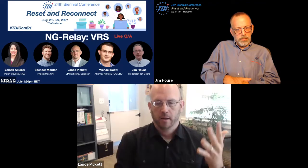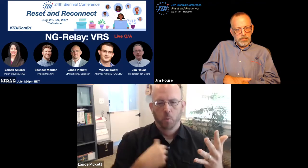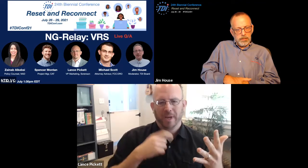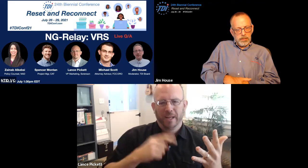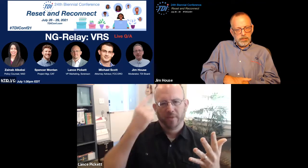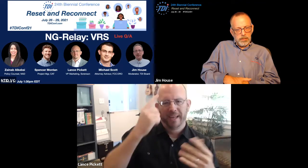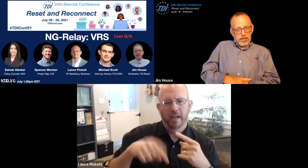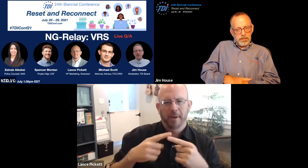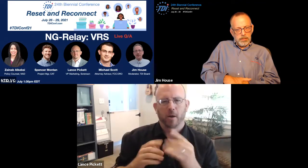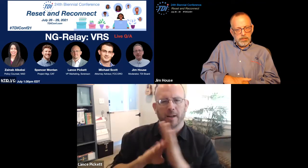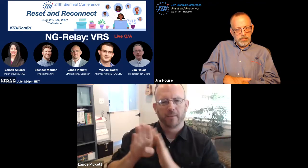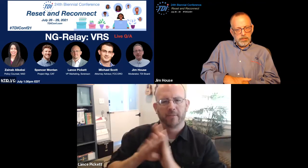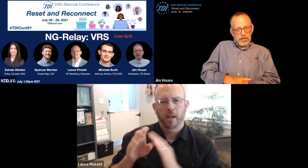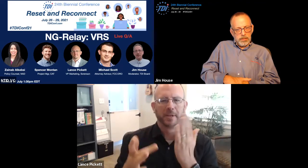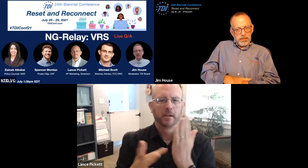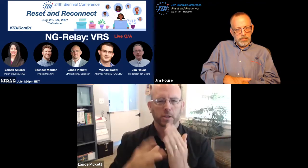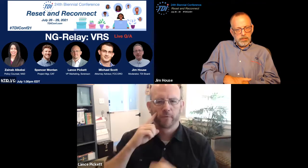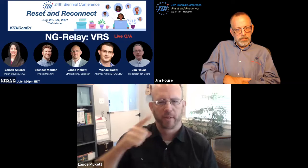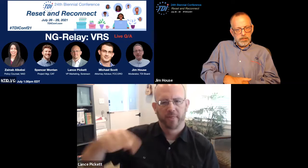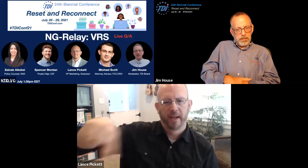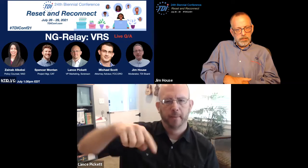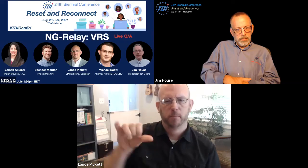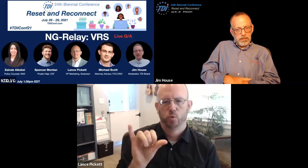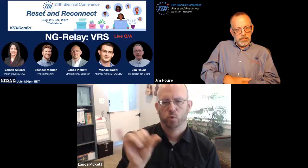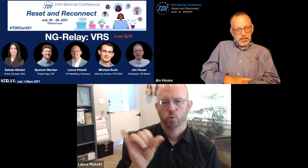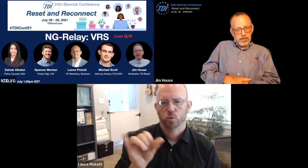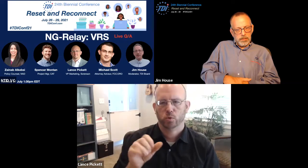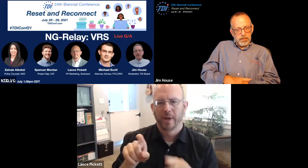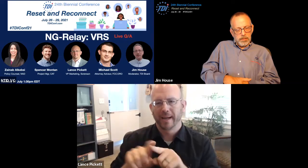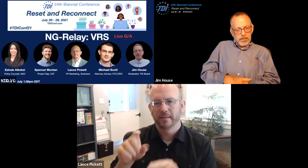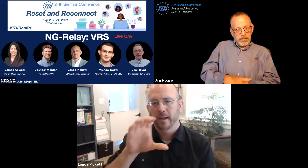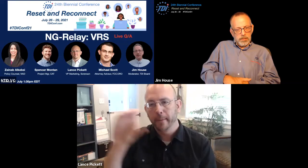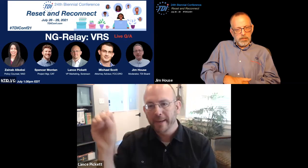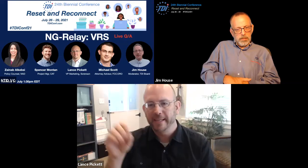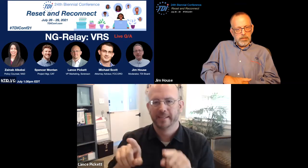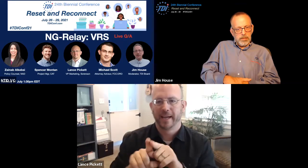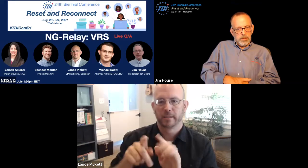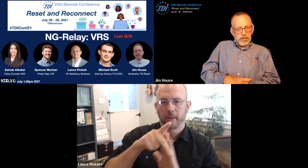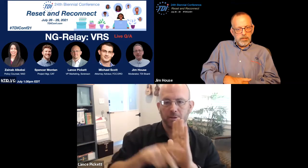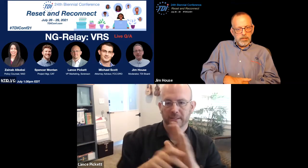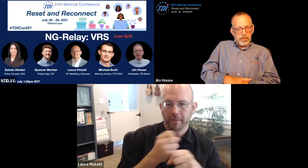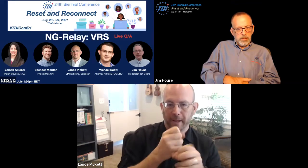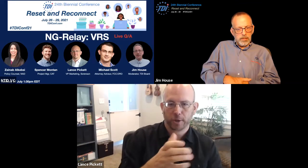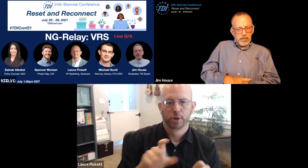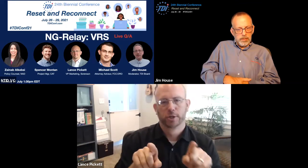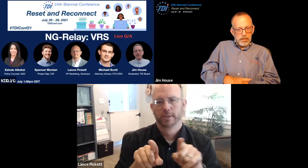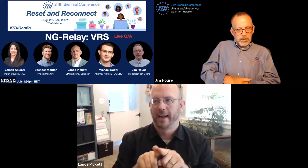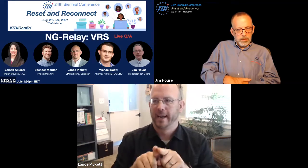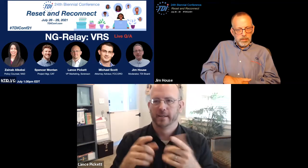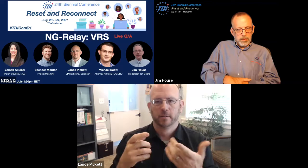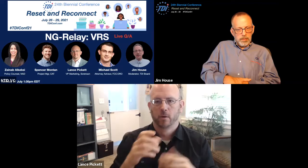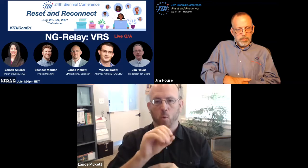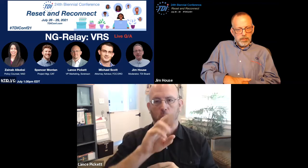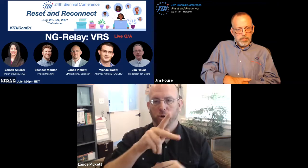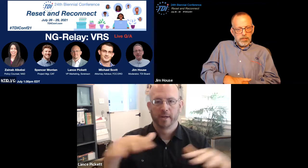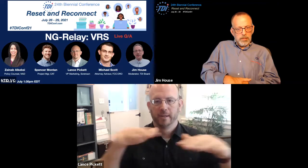we wanted, we need to think about developing technology for them too. As a company, as a